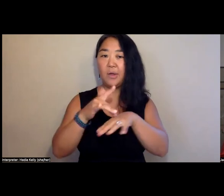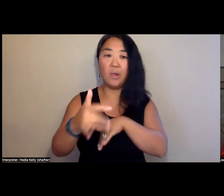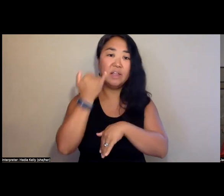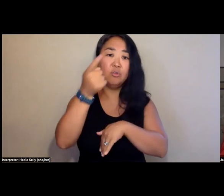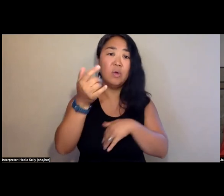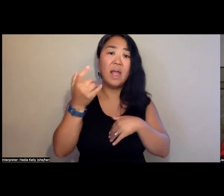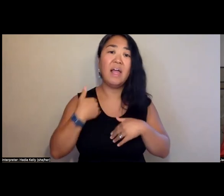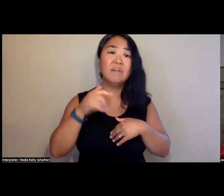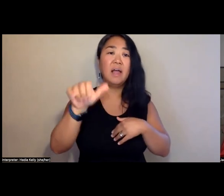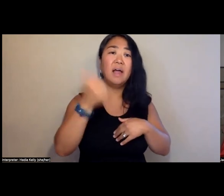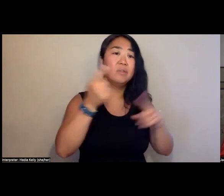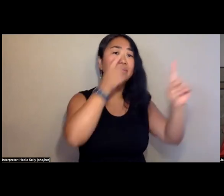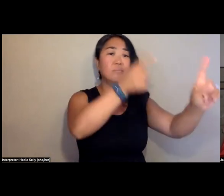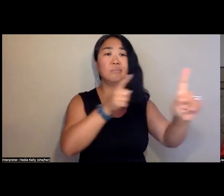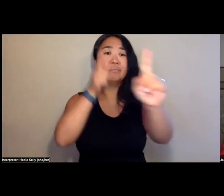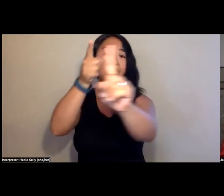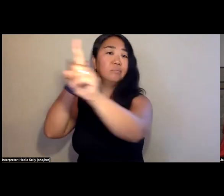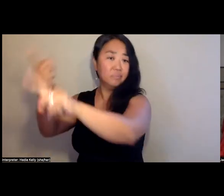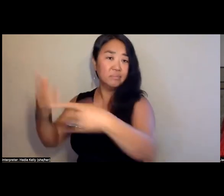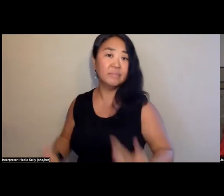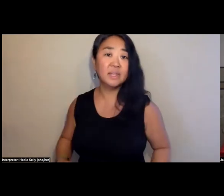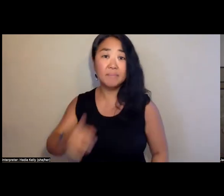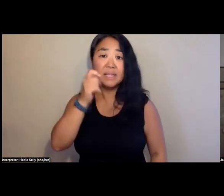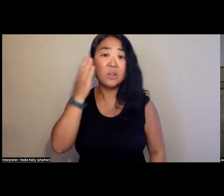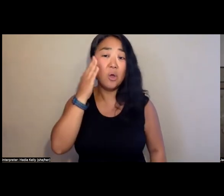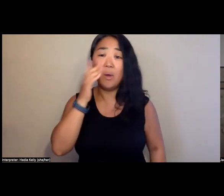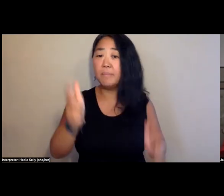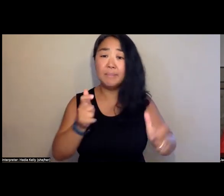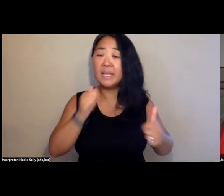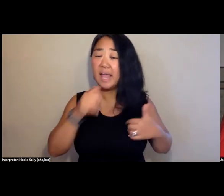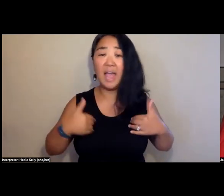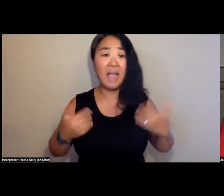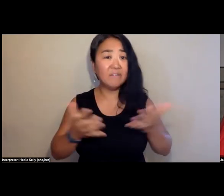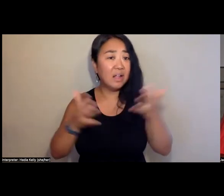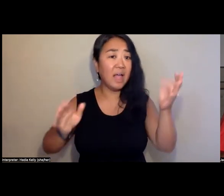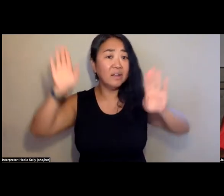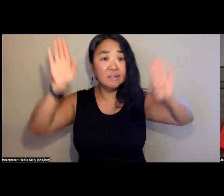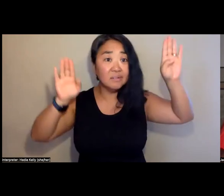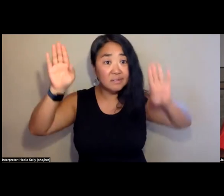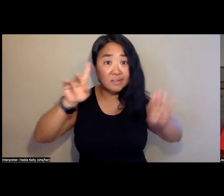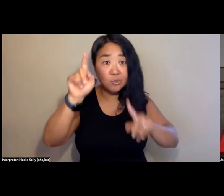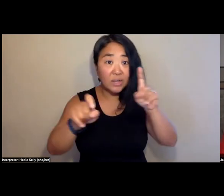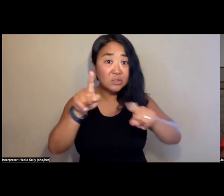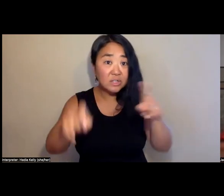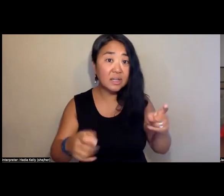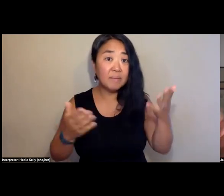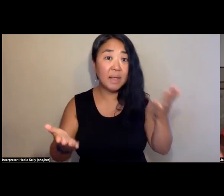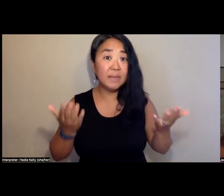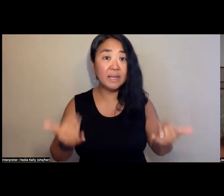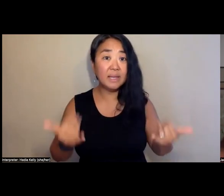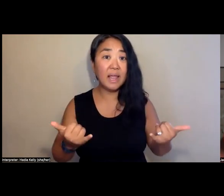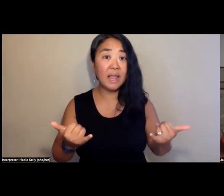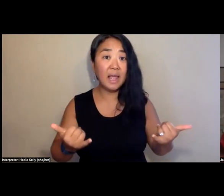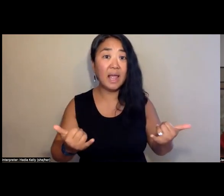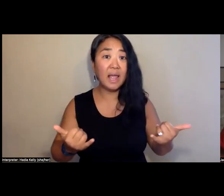destinations to go to. So, because people weren't jumping with a lot of questions, I don't see any hands raised. I might sort of bring us into the